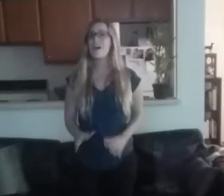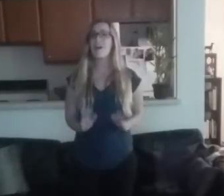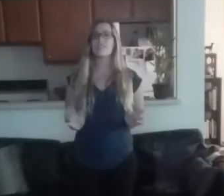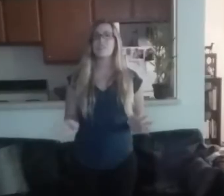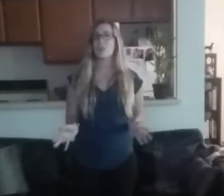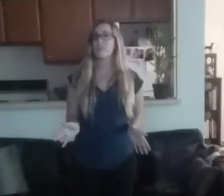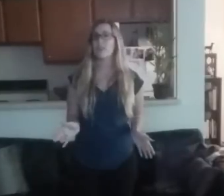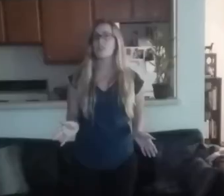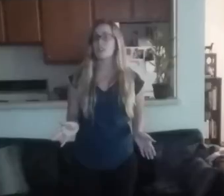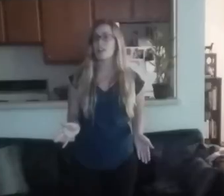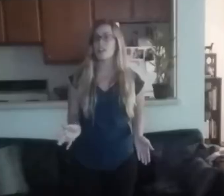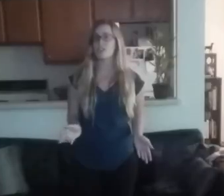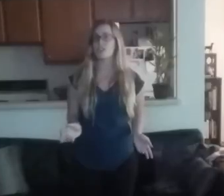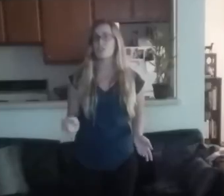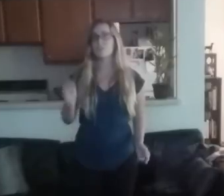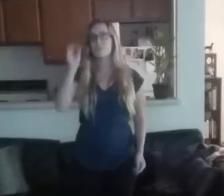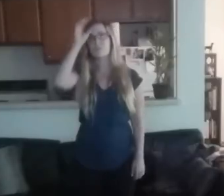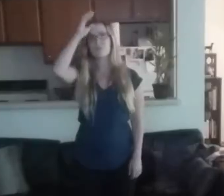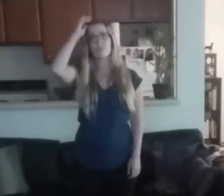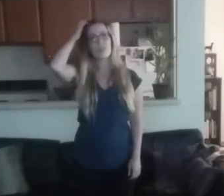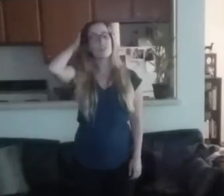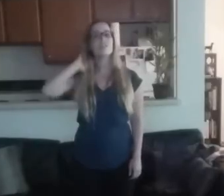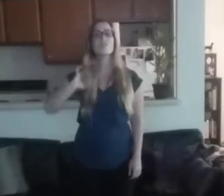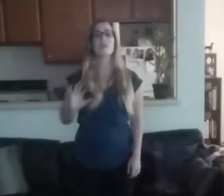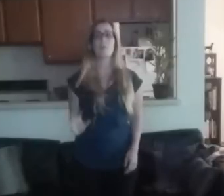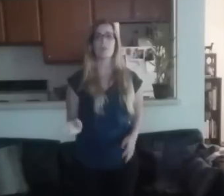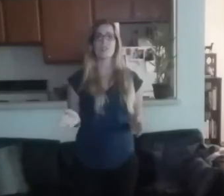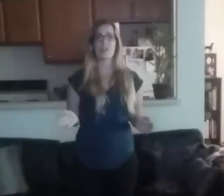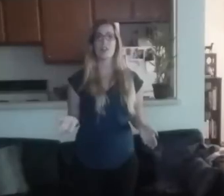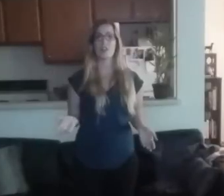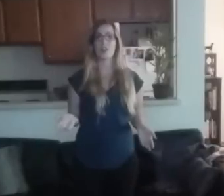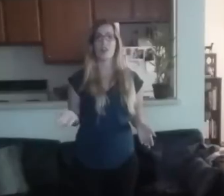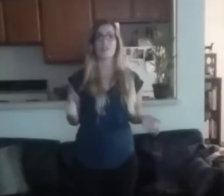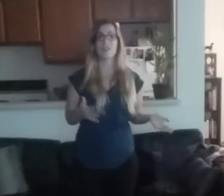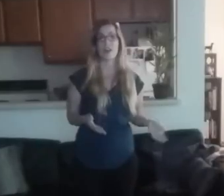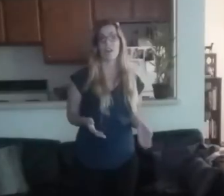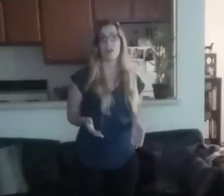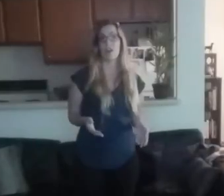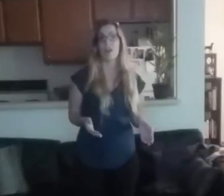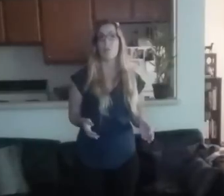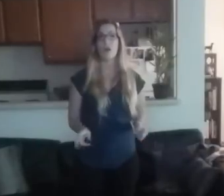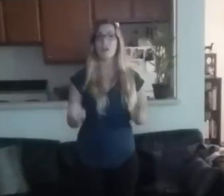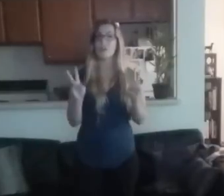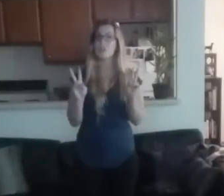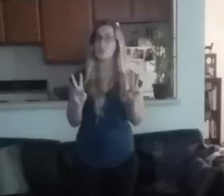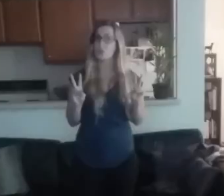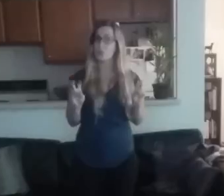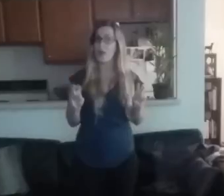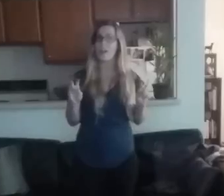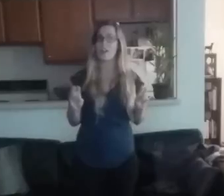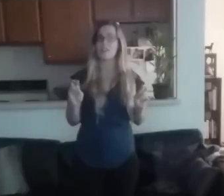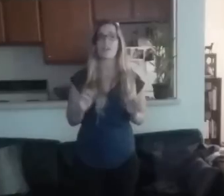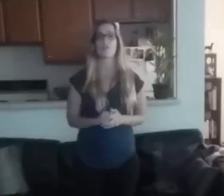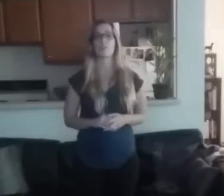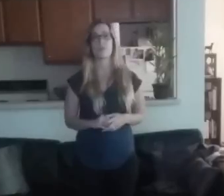not solve the underlying issue. Let's begin by taking a look at the neck area and what the cracking sound really